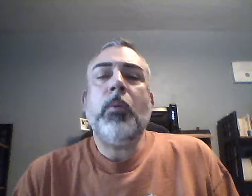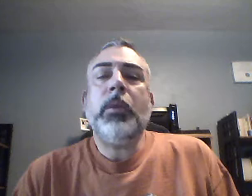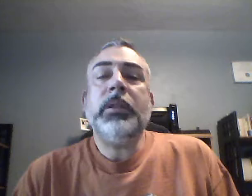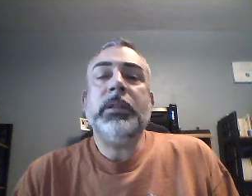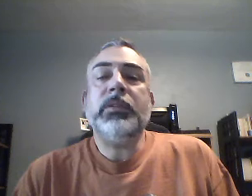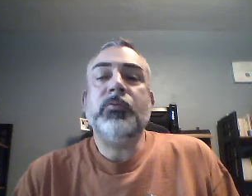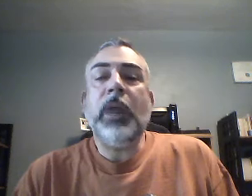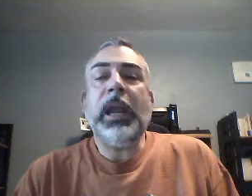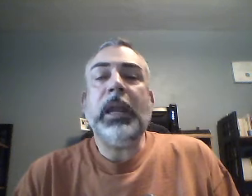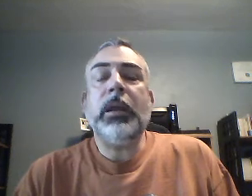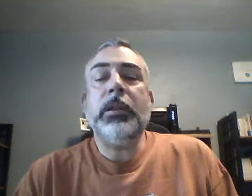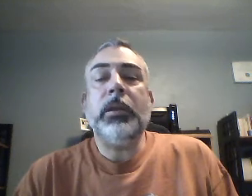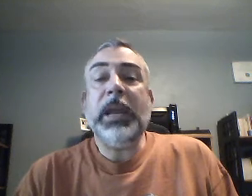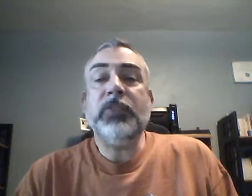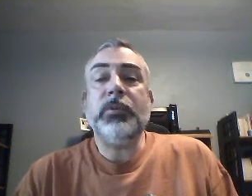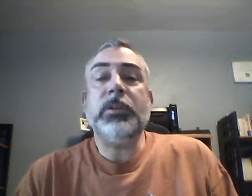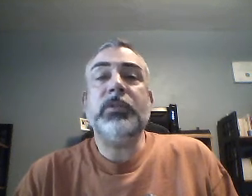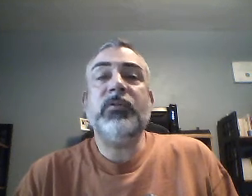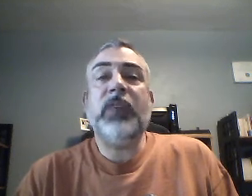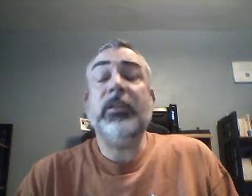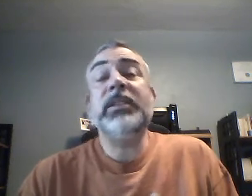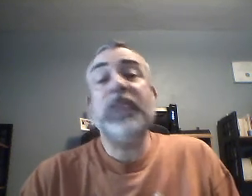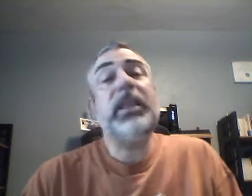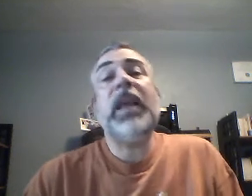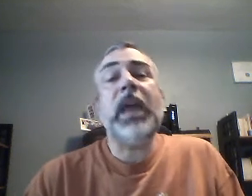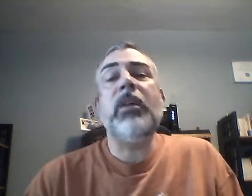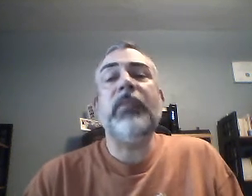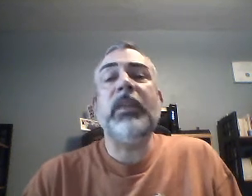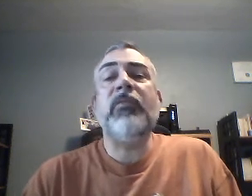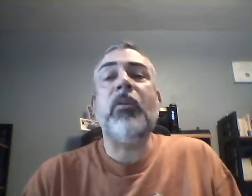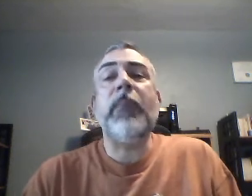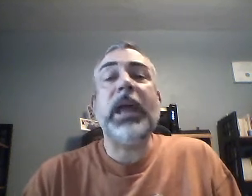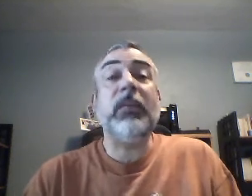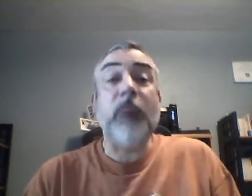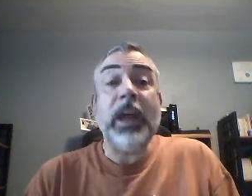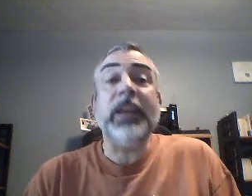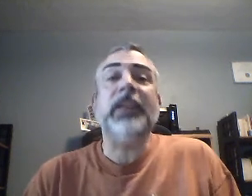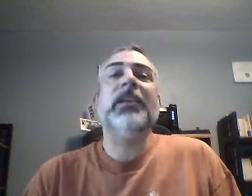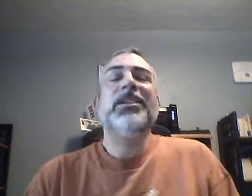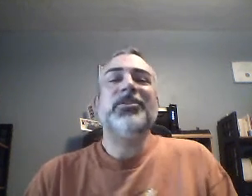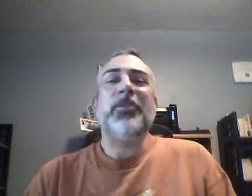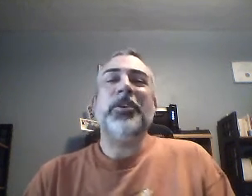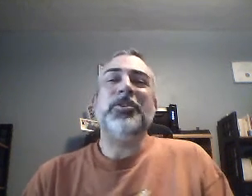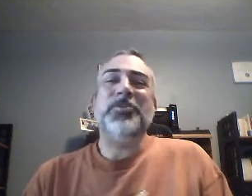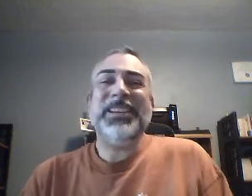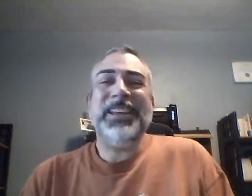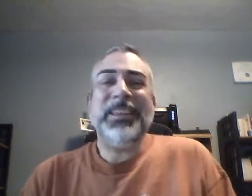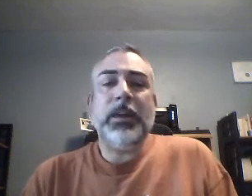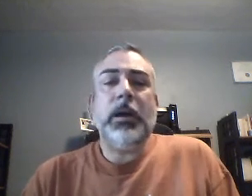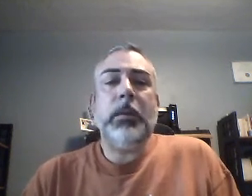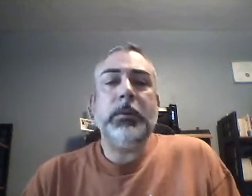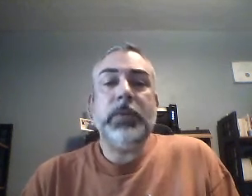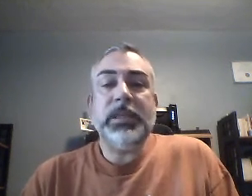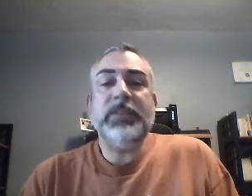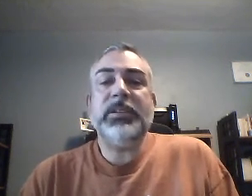in this raid, the patrons finally said they had enough and they fought back and they rioted. Starting on June 18th,